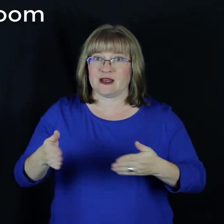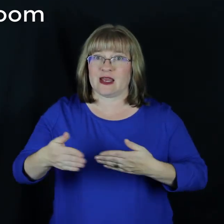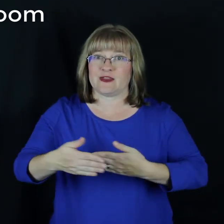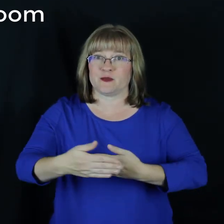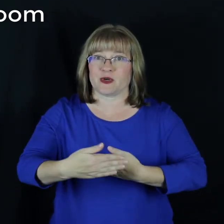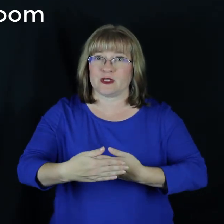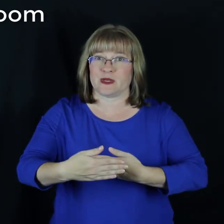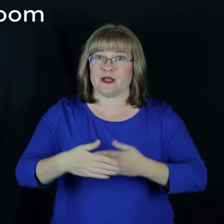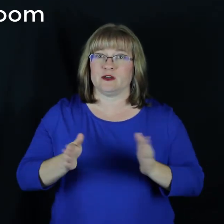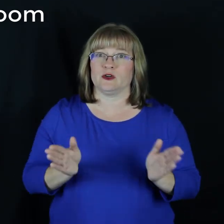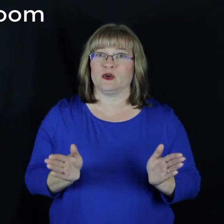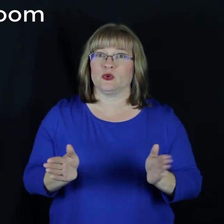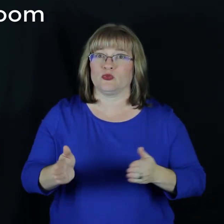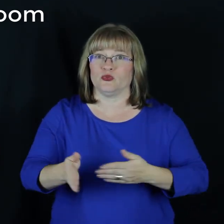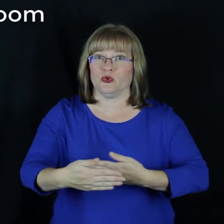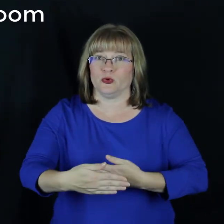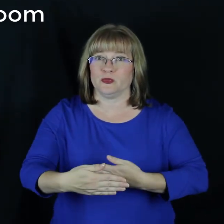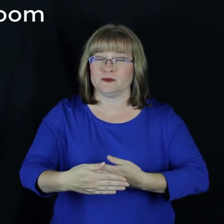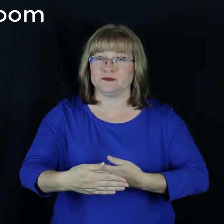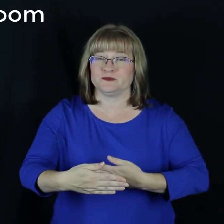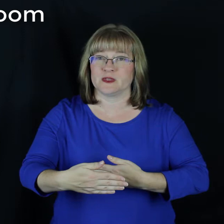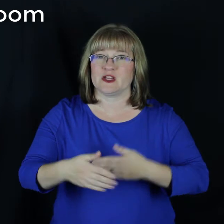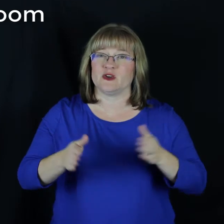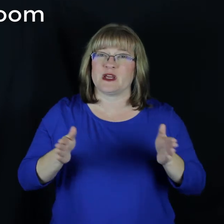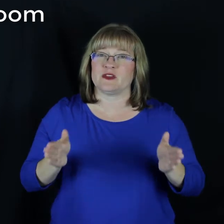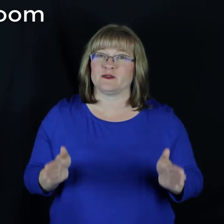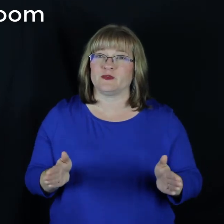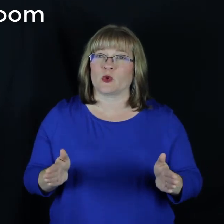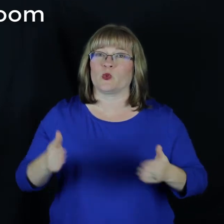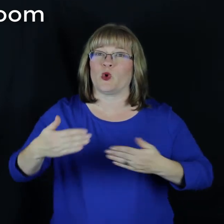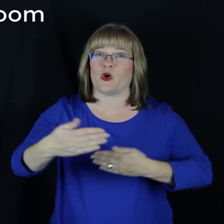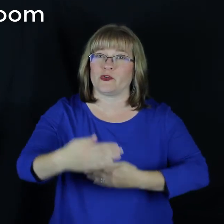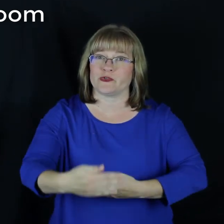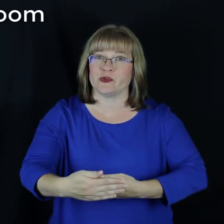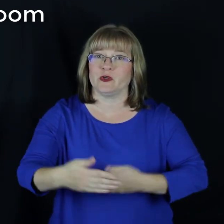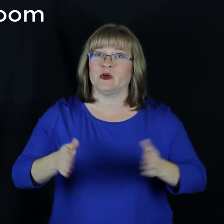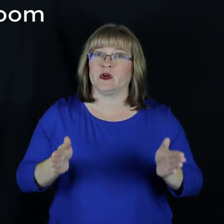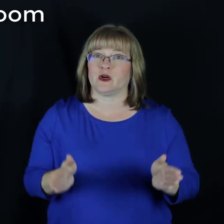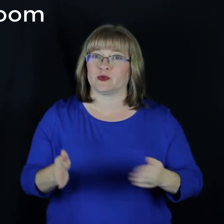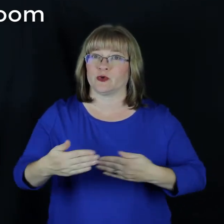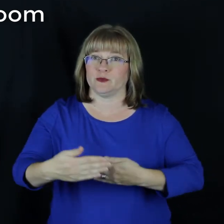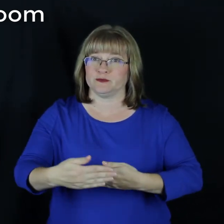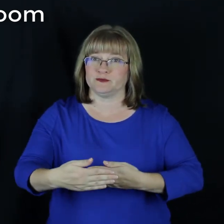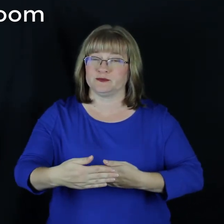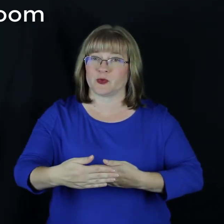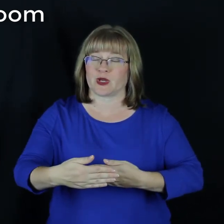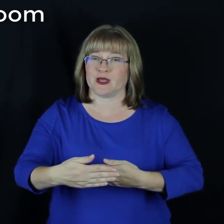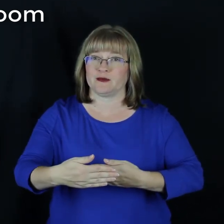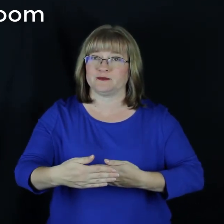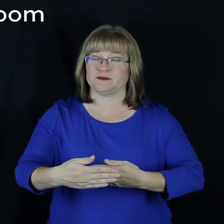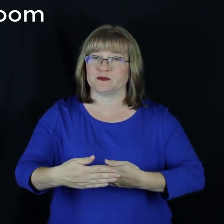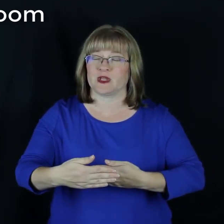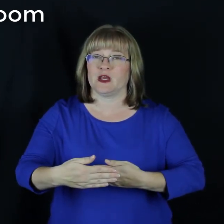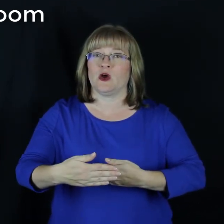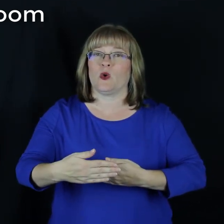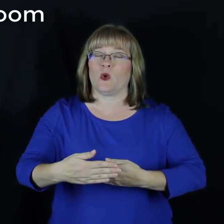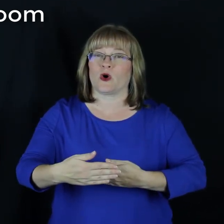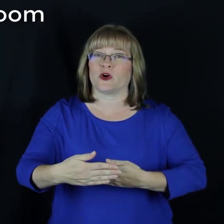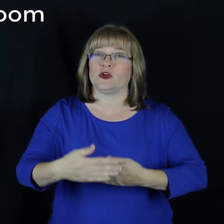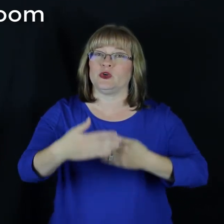and then bring them in. Room. You're making the four walls of a room. Okay? Or you